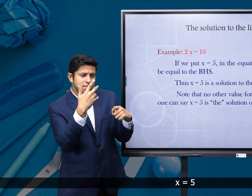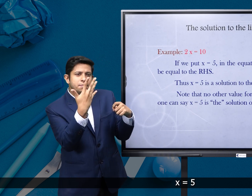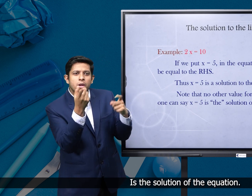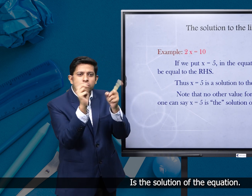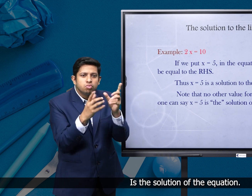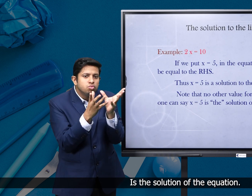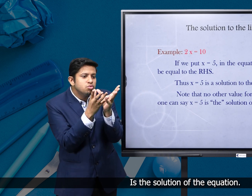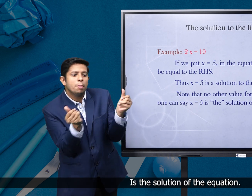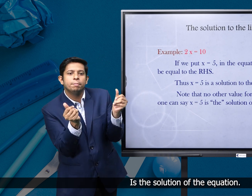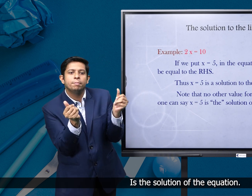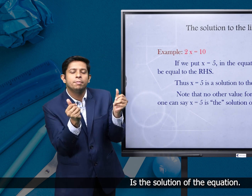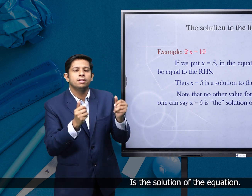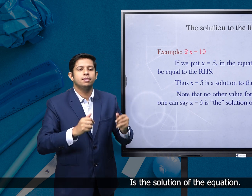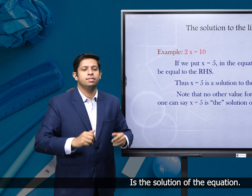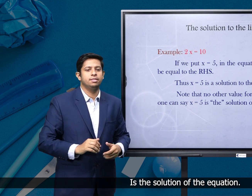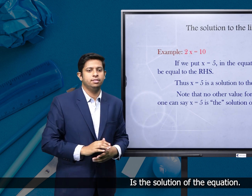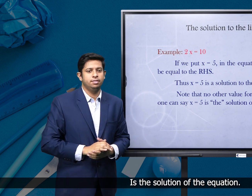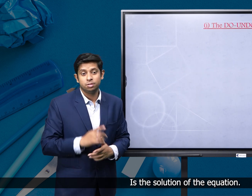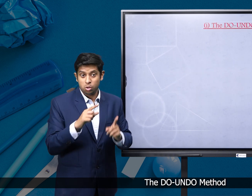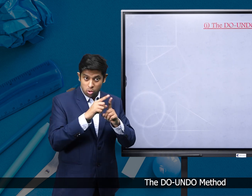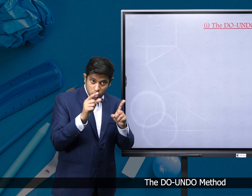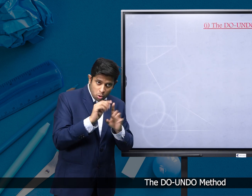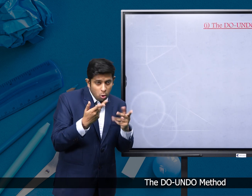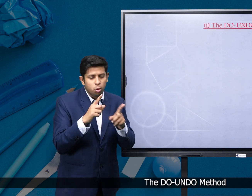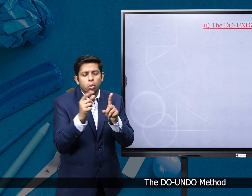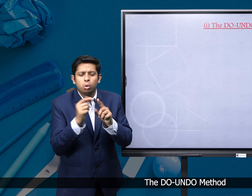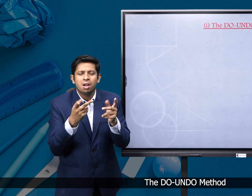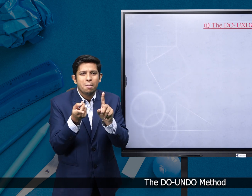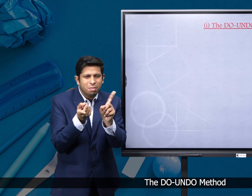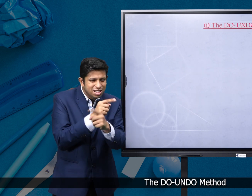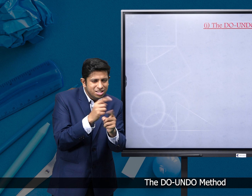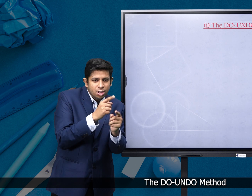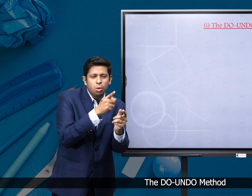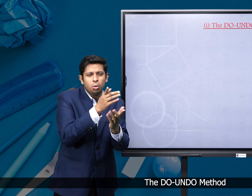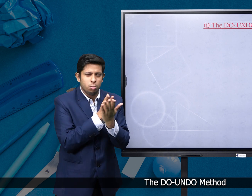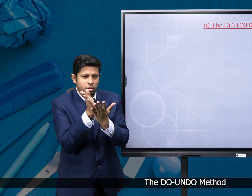5 is the solution of the equation. The do-undo method.